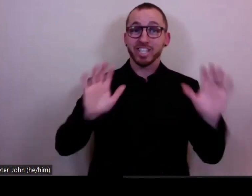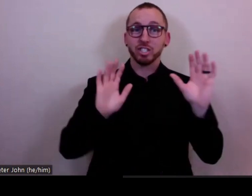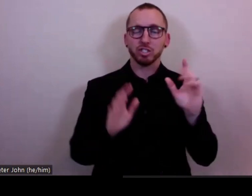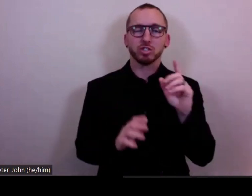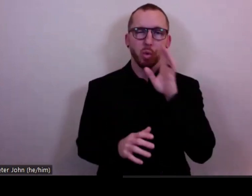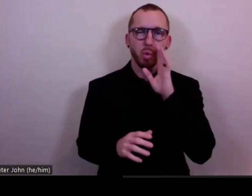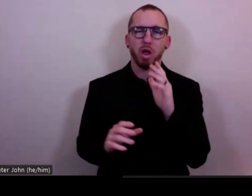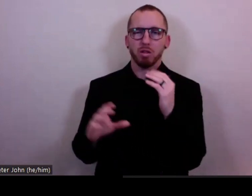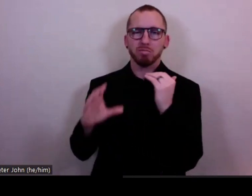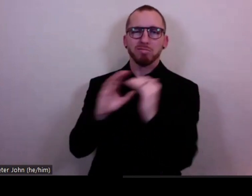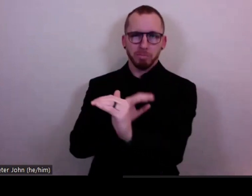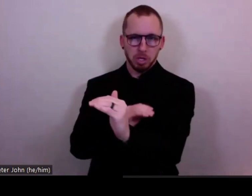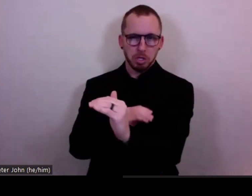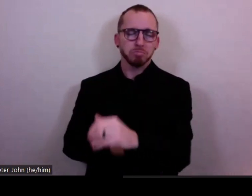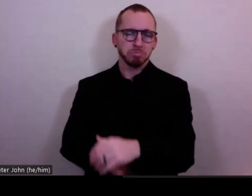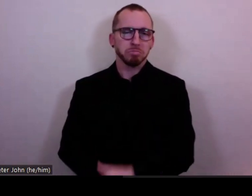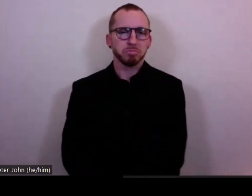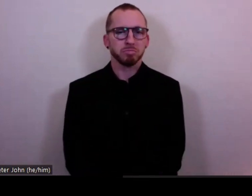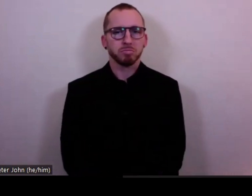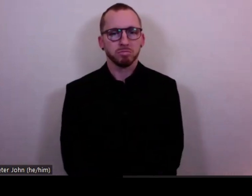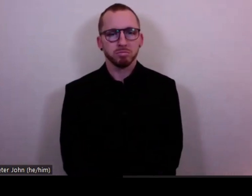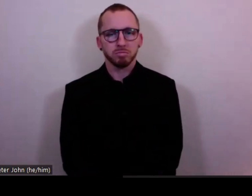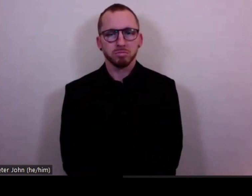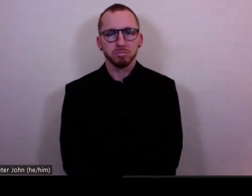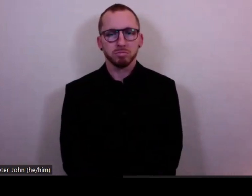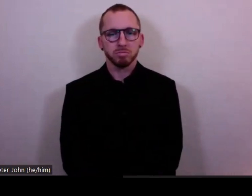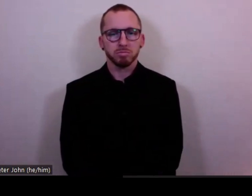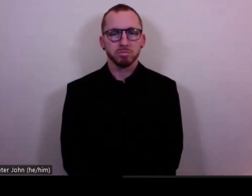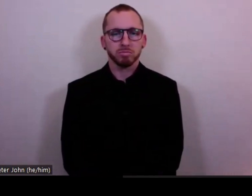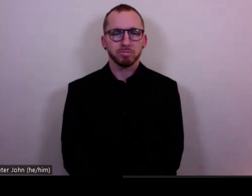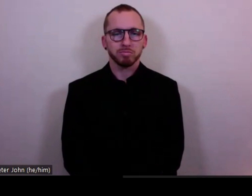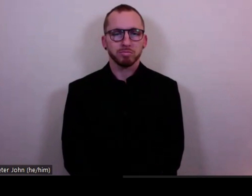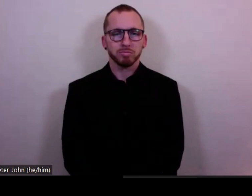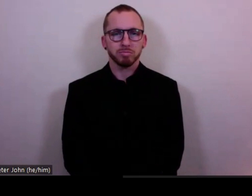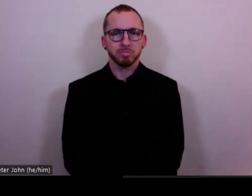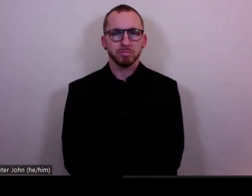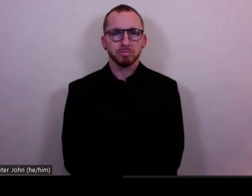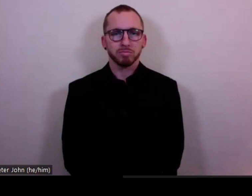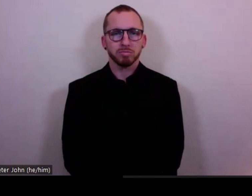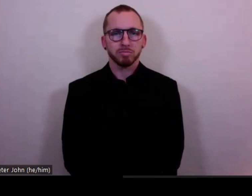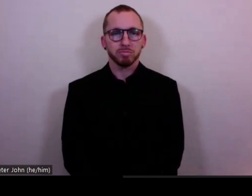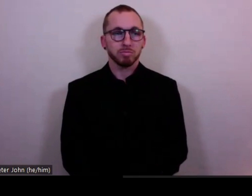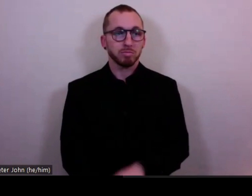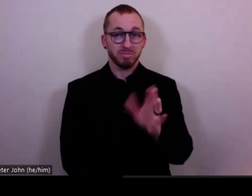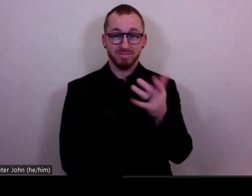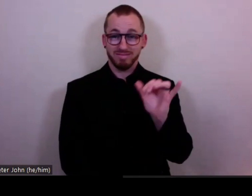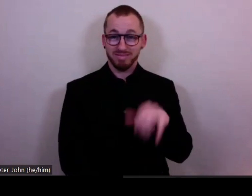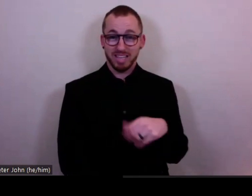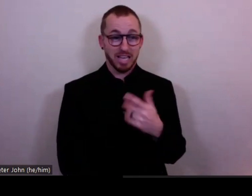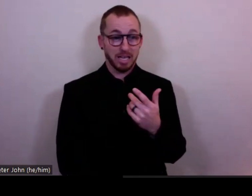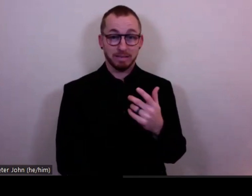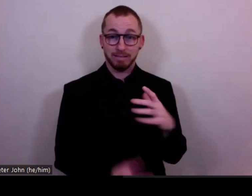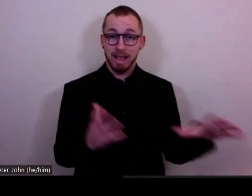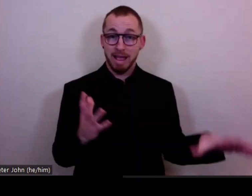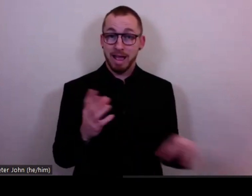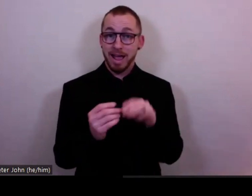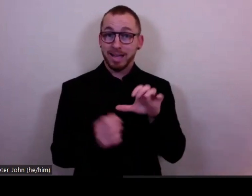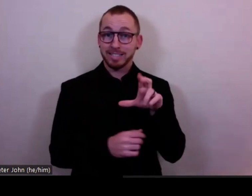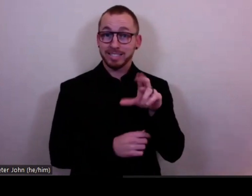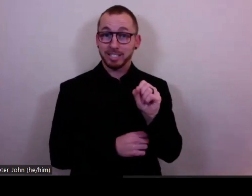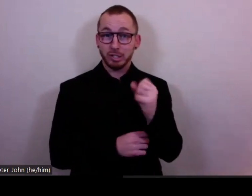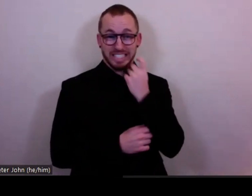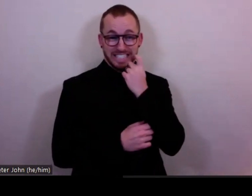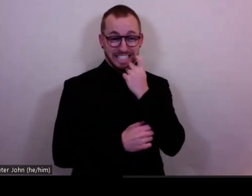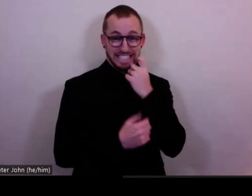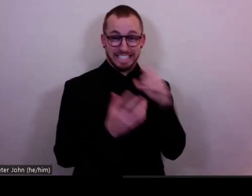will count for credit for. So stay tuned. But that was something that just developed, I think, yesterday. So we were really down to the wire,